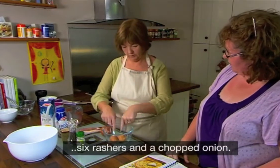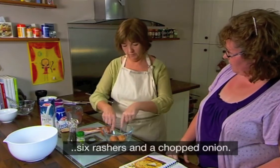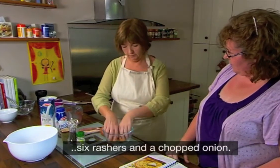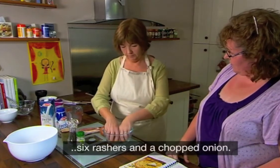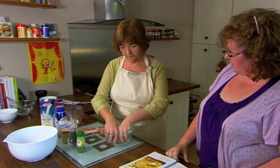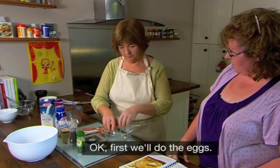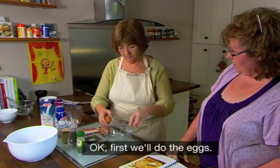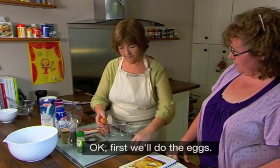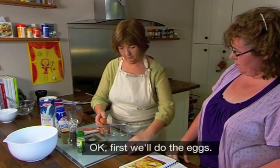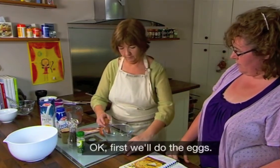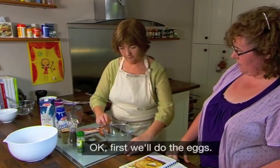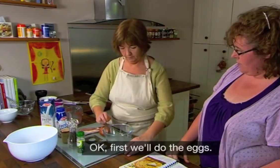onion. Okay, first we'll do the eggs.